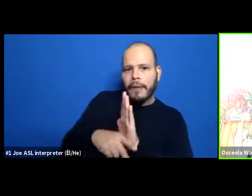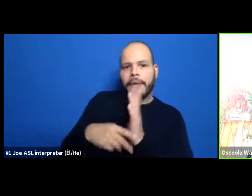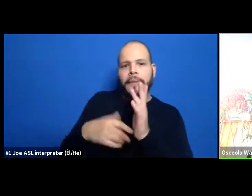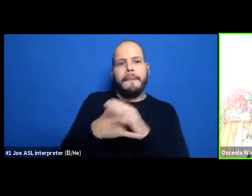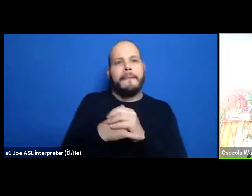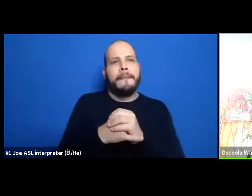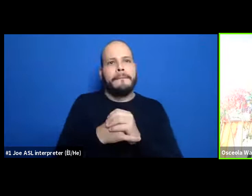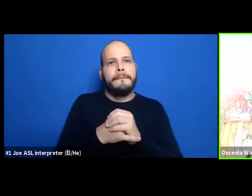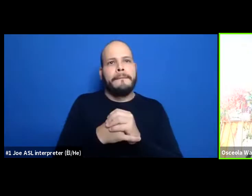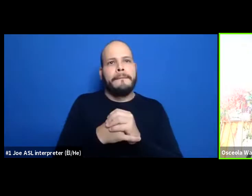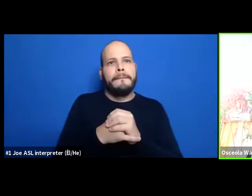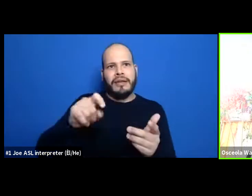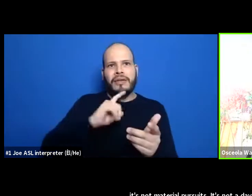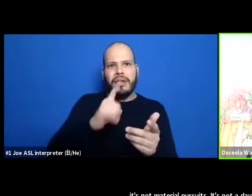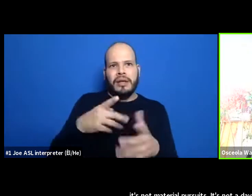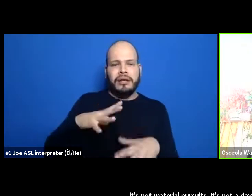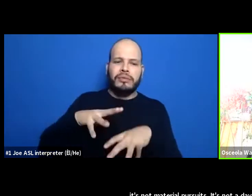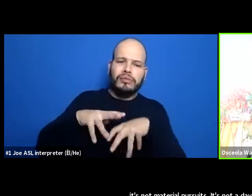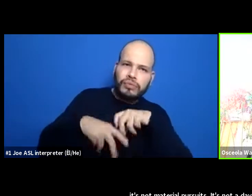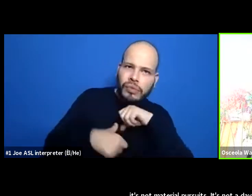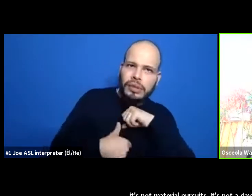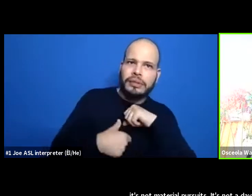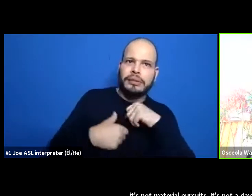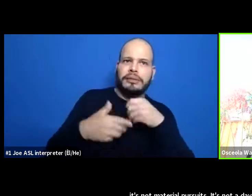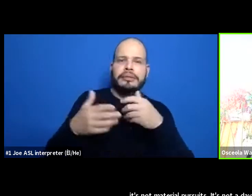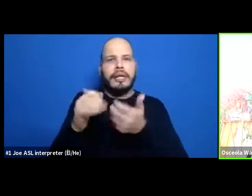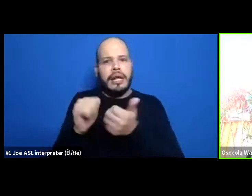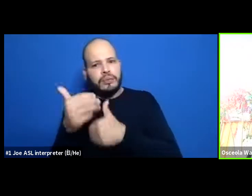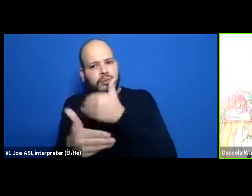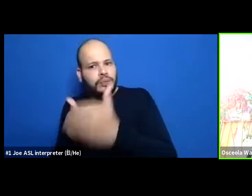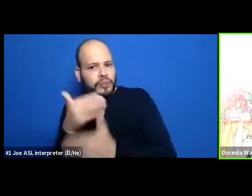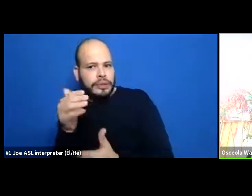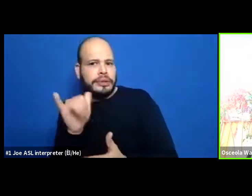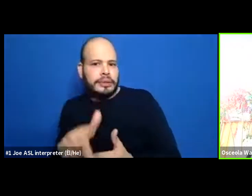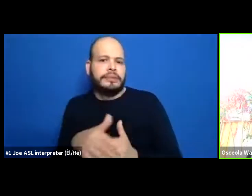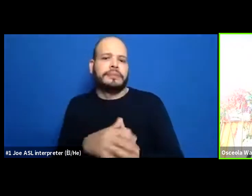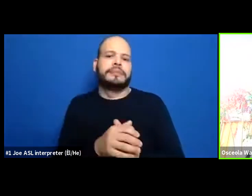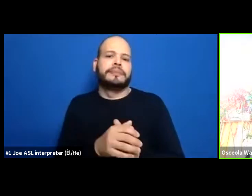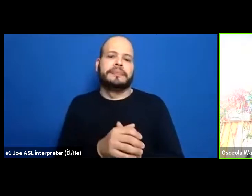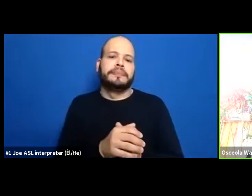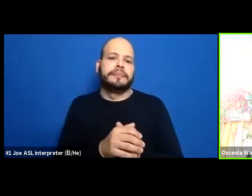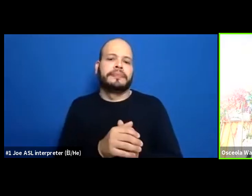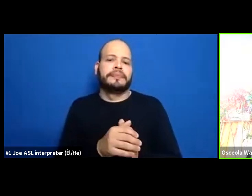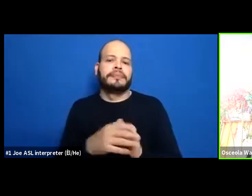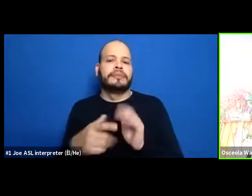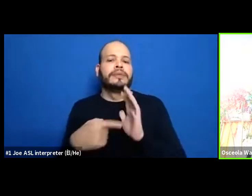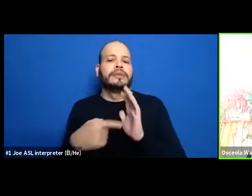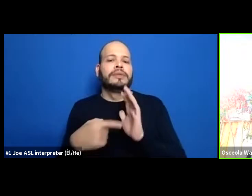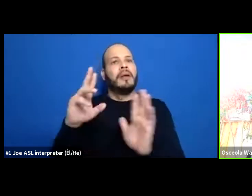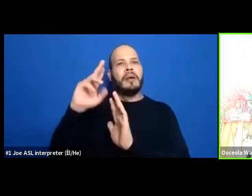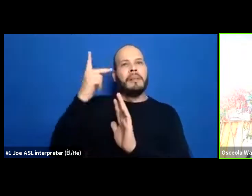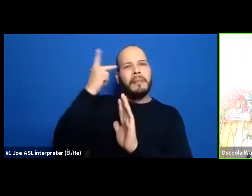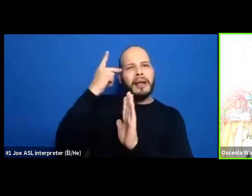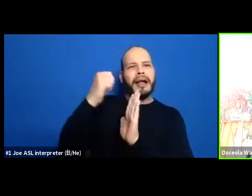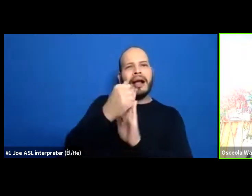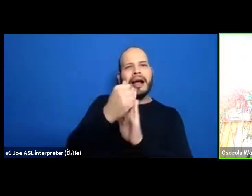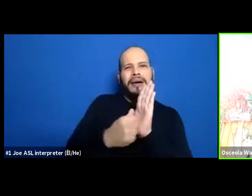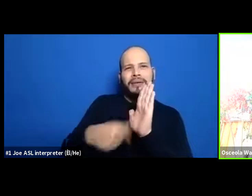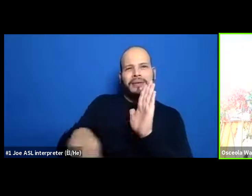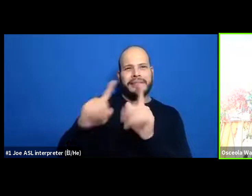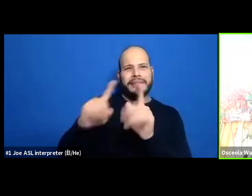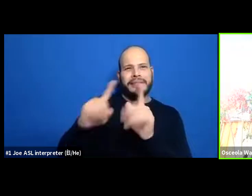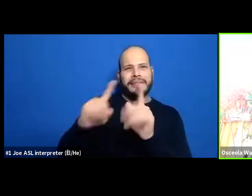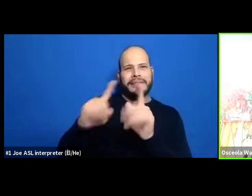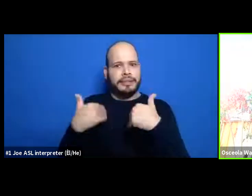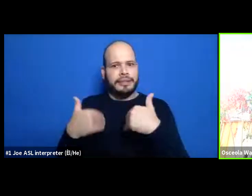grief that is naturally occurring, right? Our young people have their own indigenous practices of grief. In San Francisco, oftentimes you'll